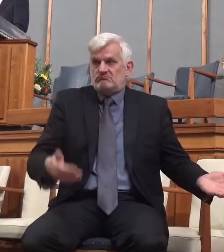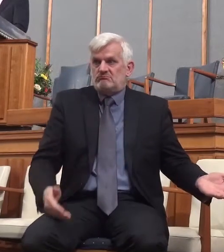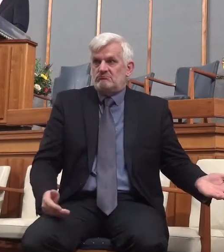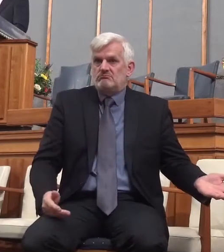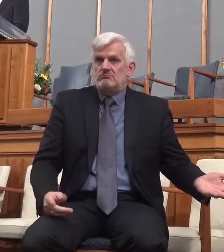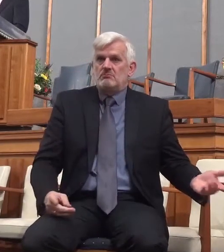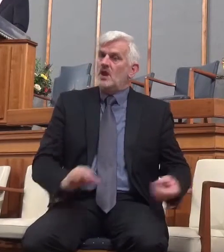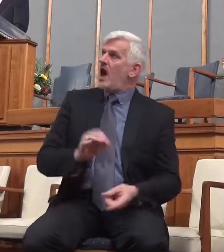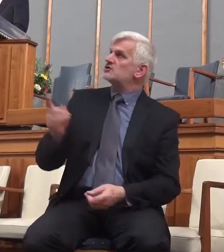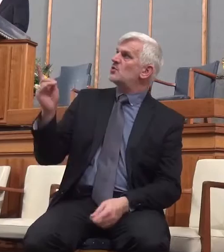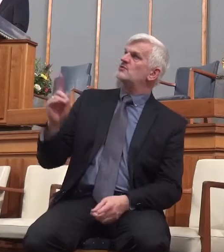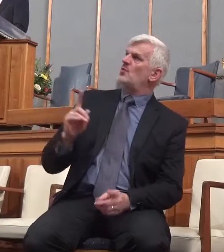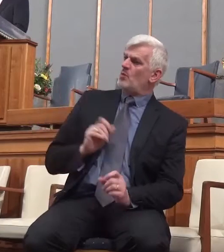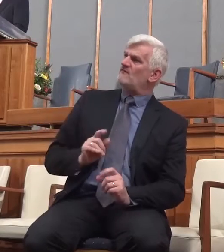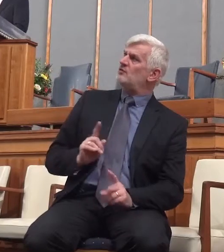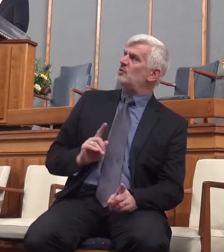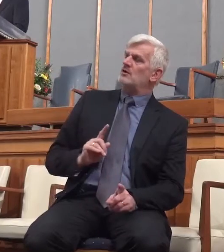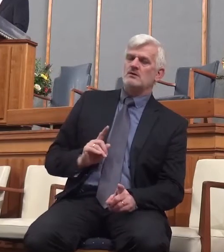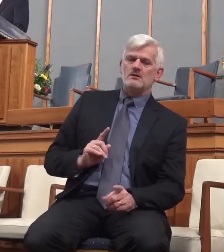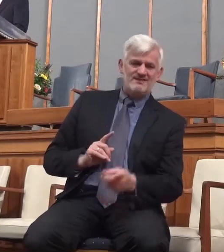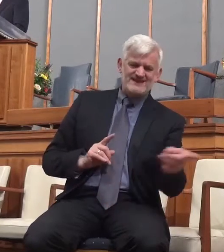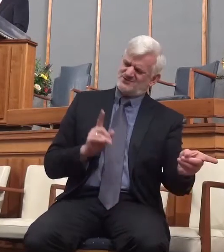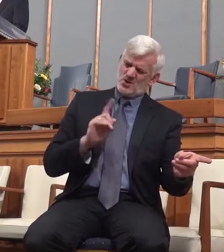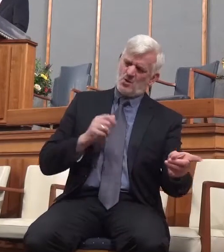for? My hope is in thee.